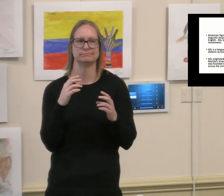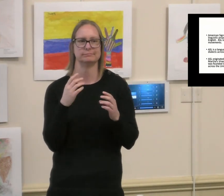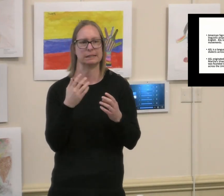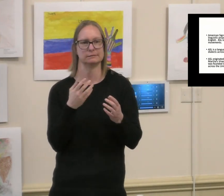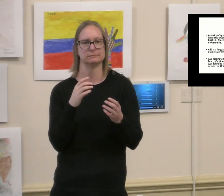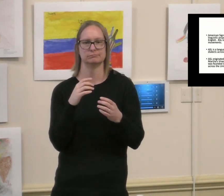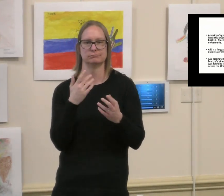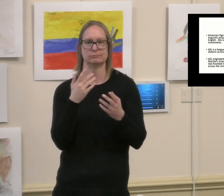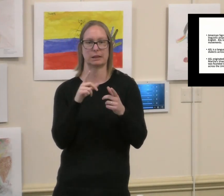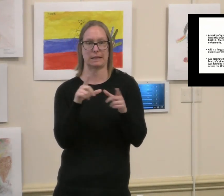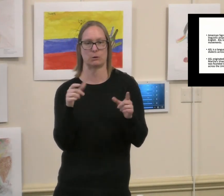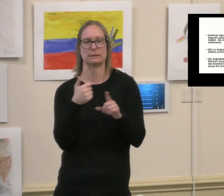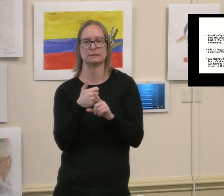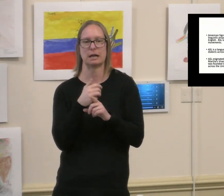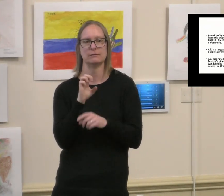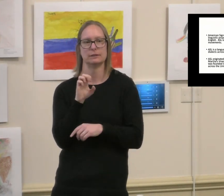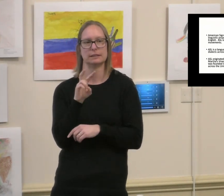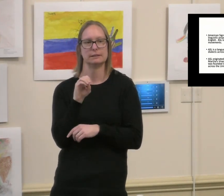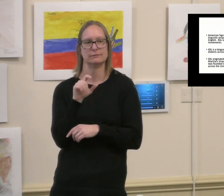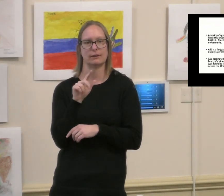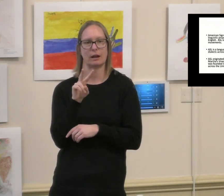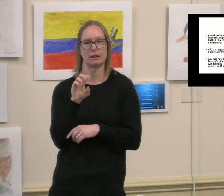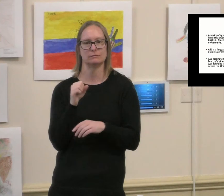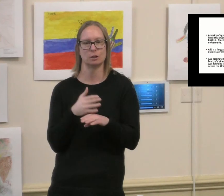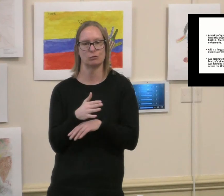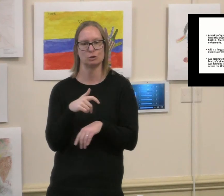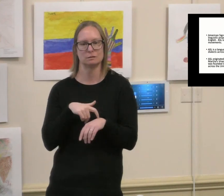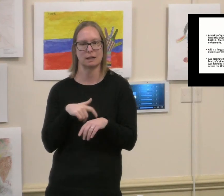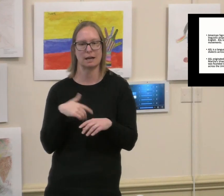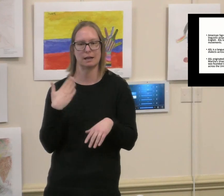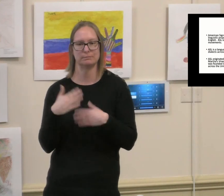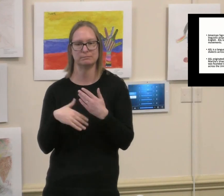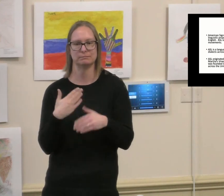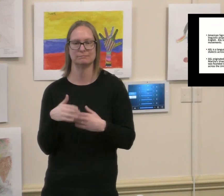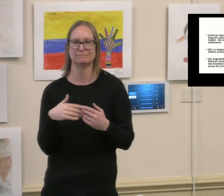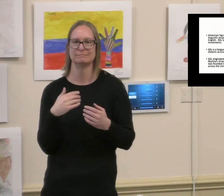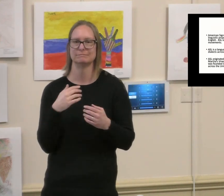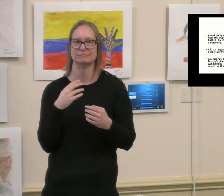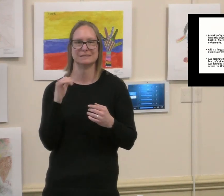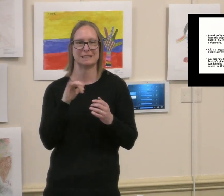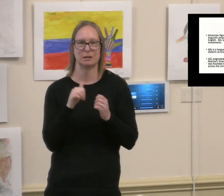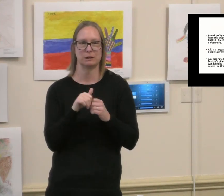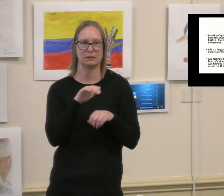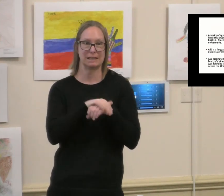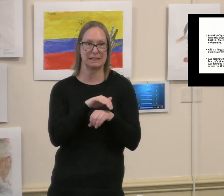course of about 200 years. The language itself has evolved over time,